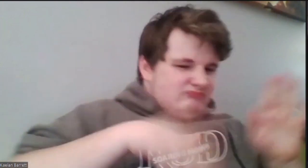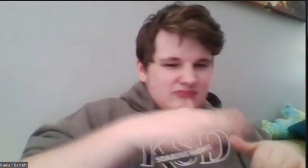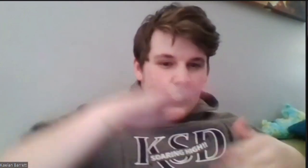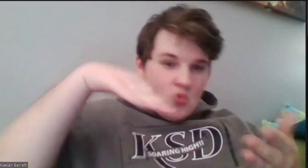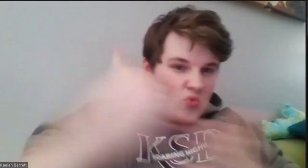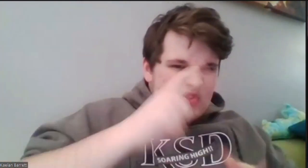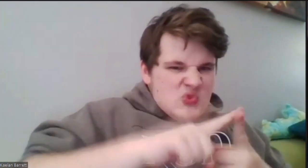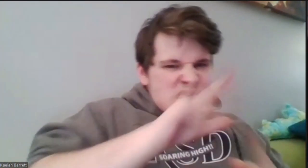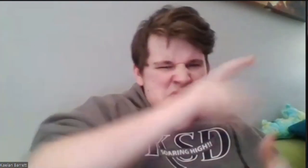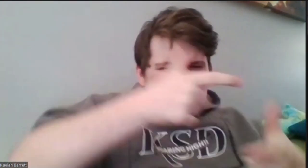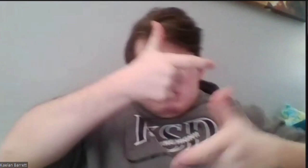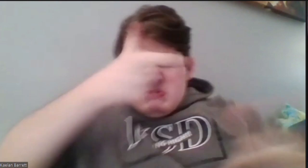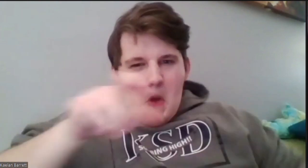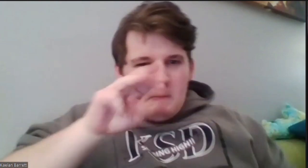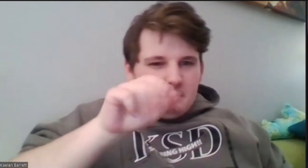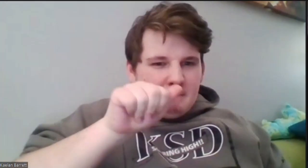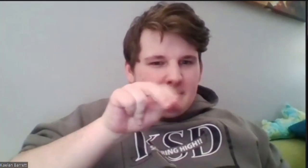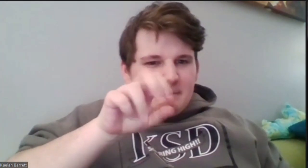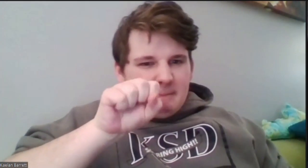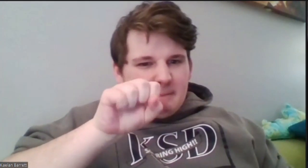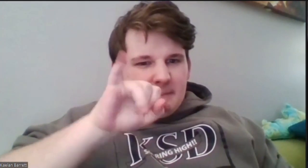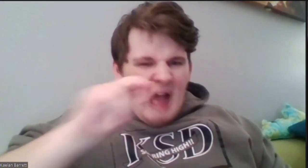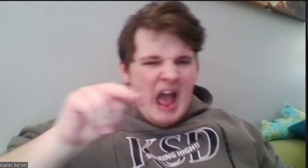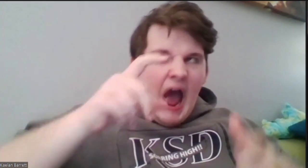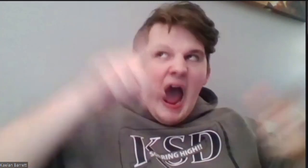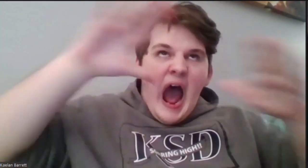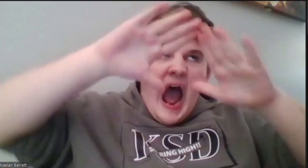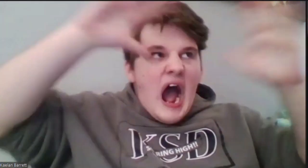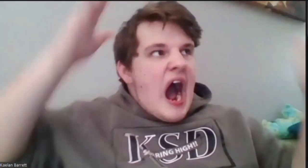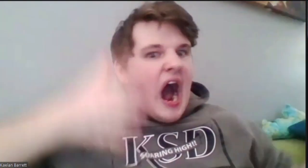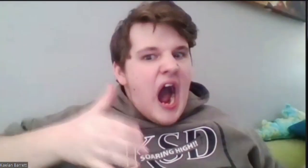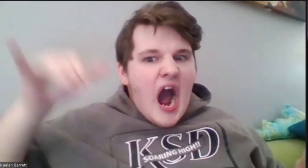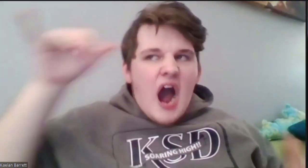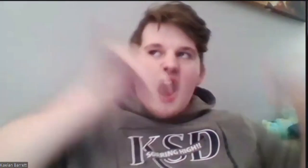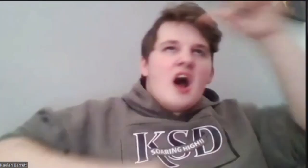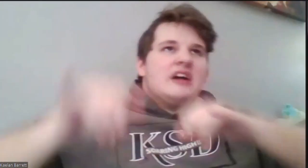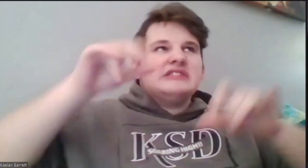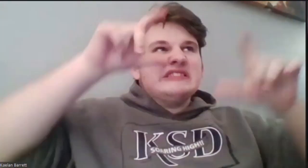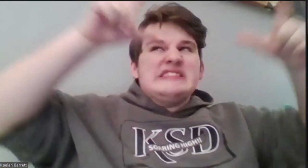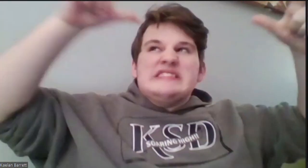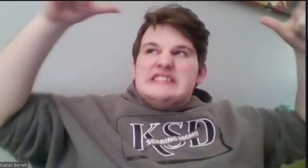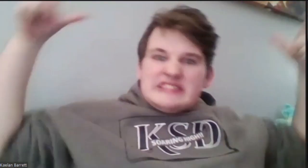all. He gets to his huge mansion, a giant